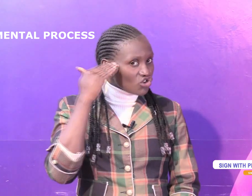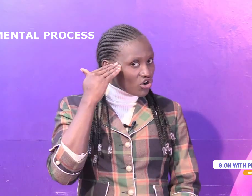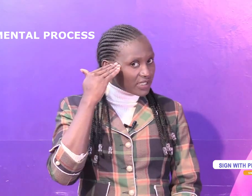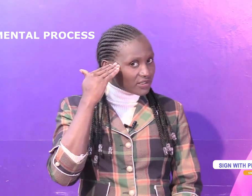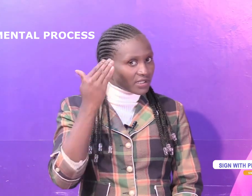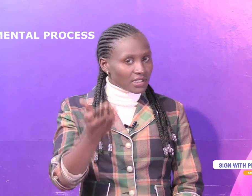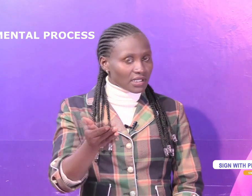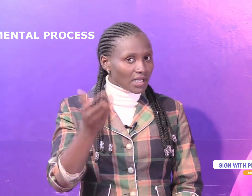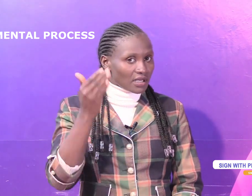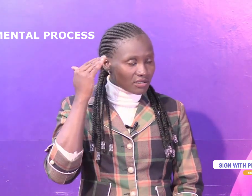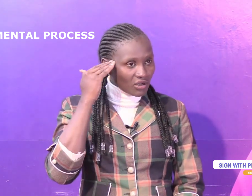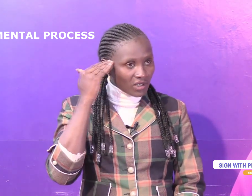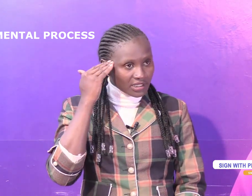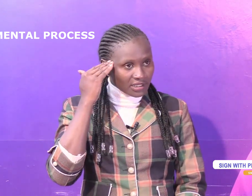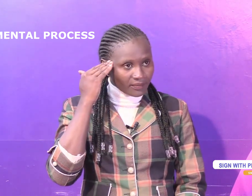it is here. Knowledge.